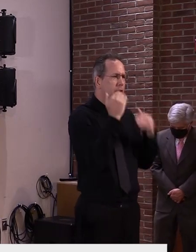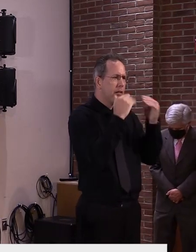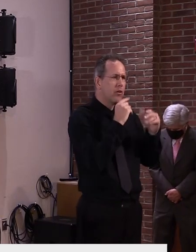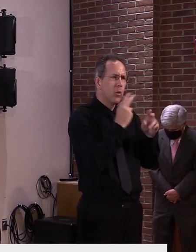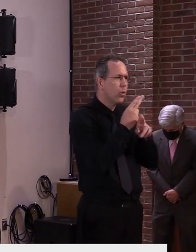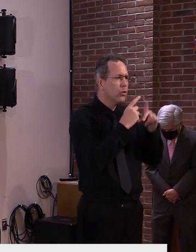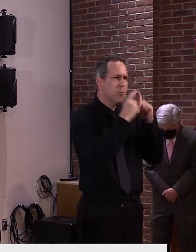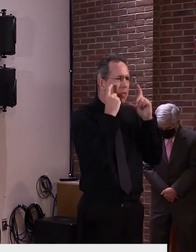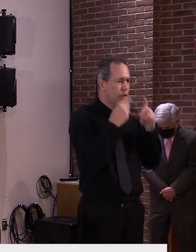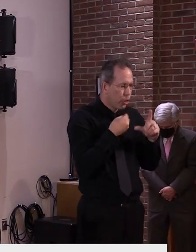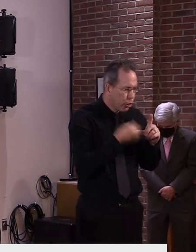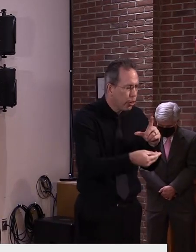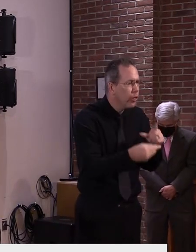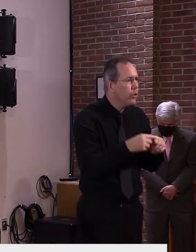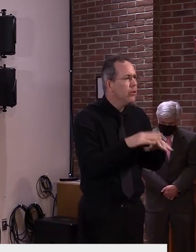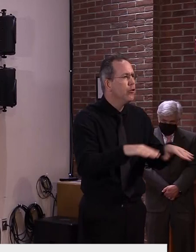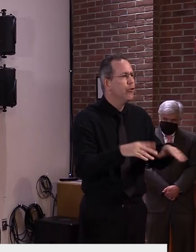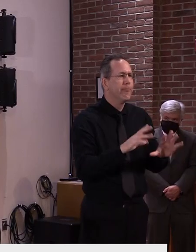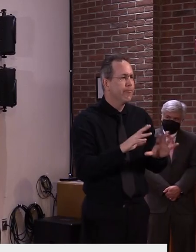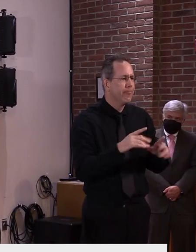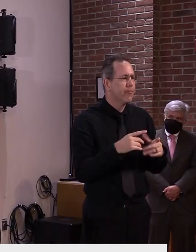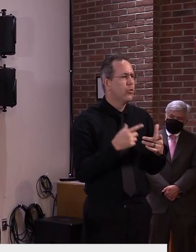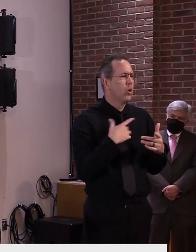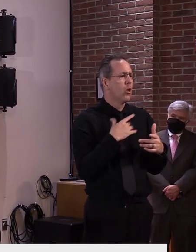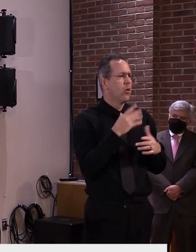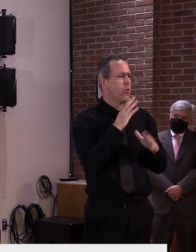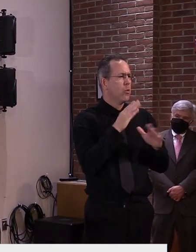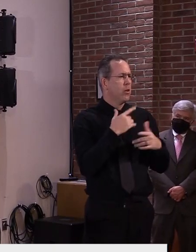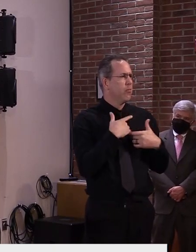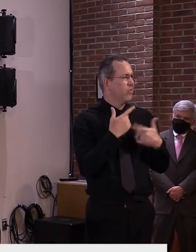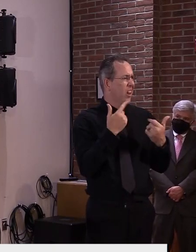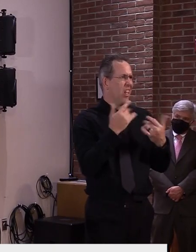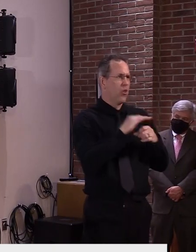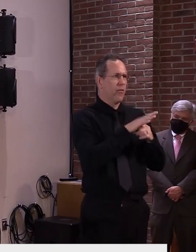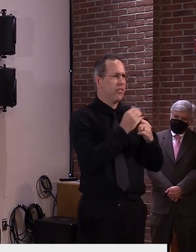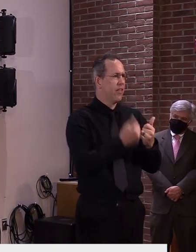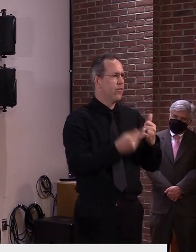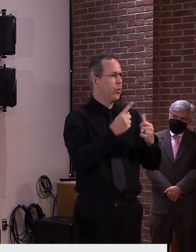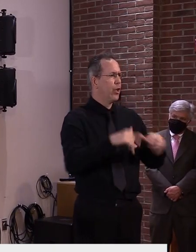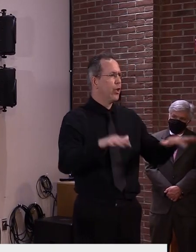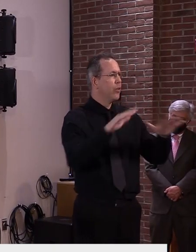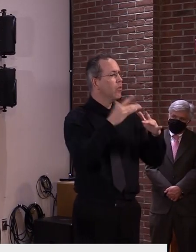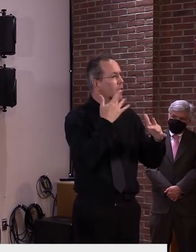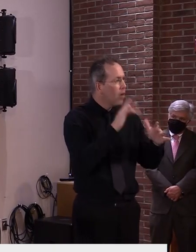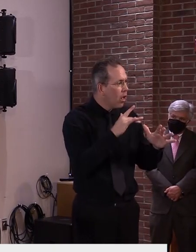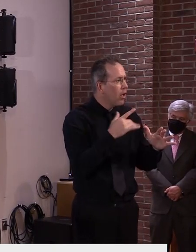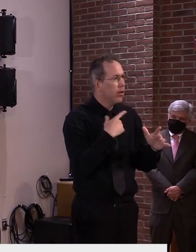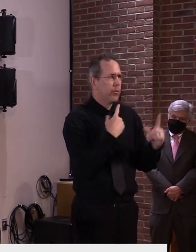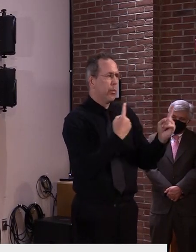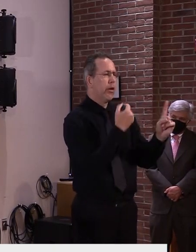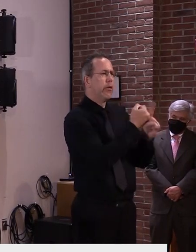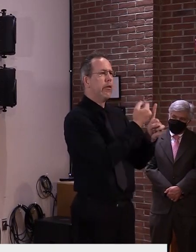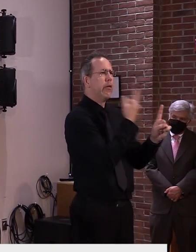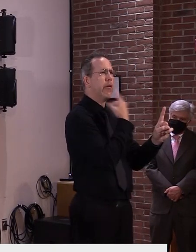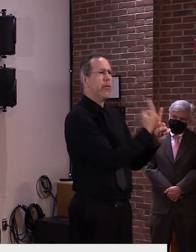because of the fact that we're in the COVID era. But things have worked out very, very well. But this does illustrate